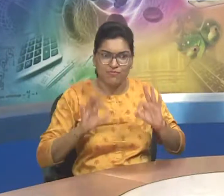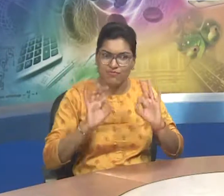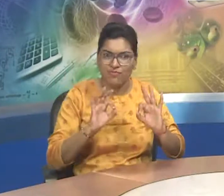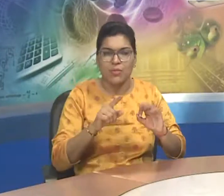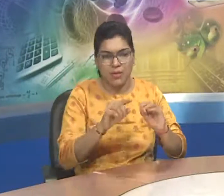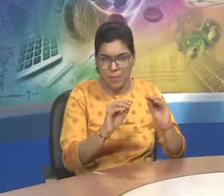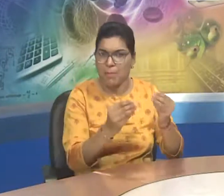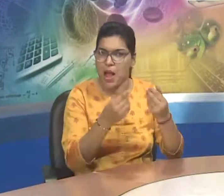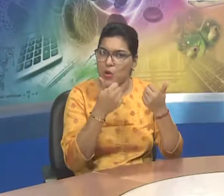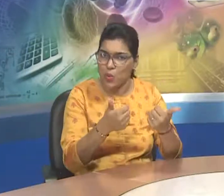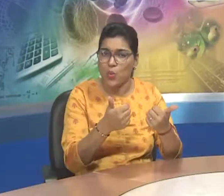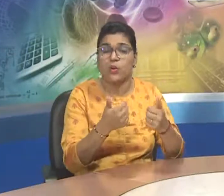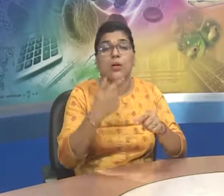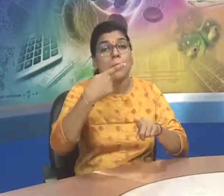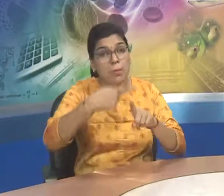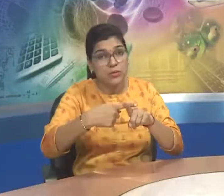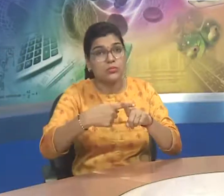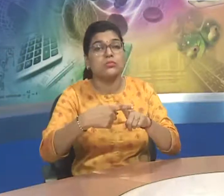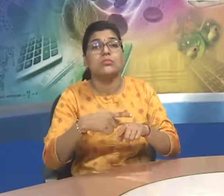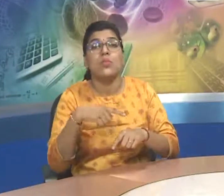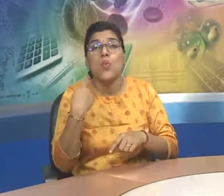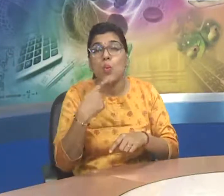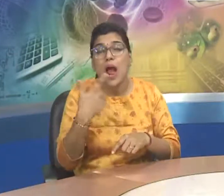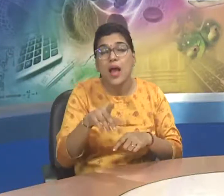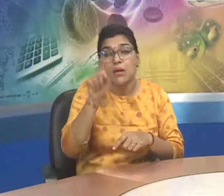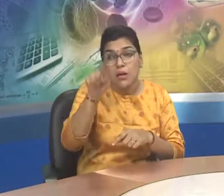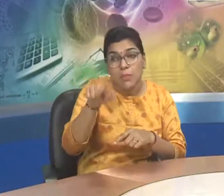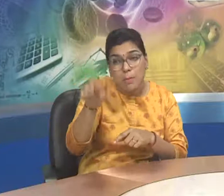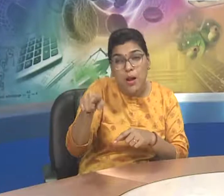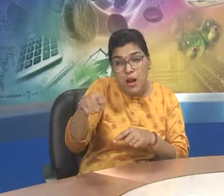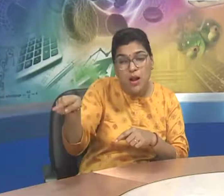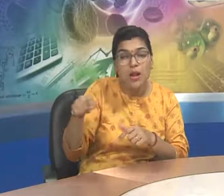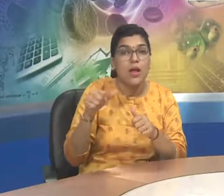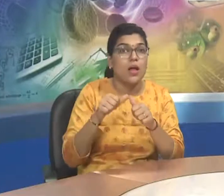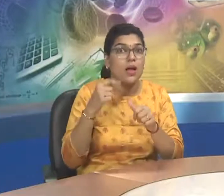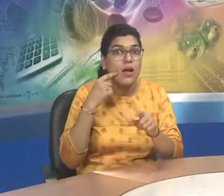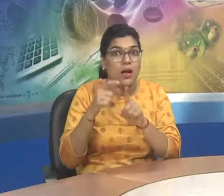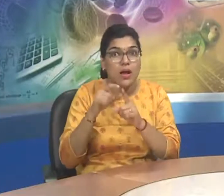be given the opportunity to